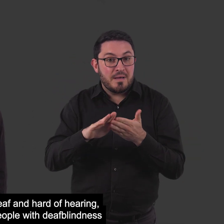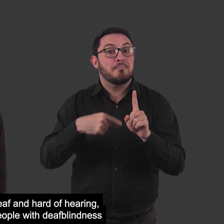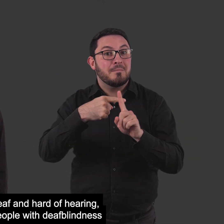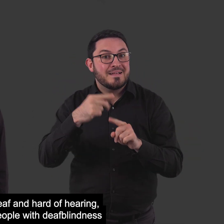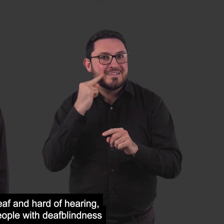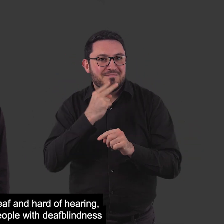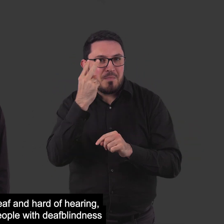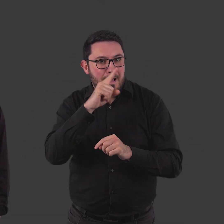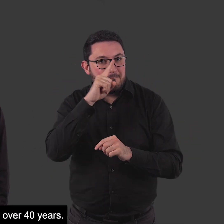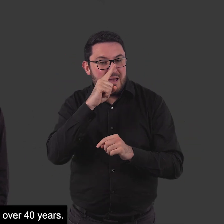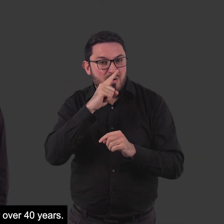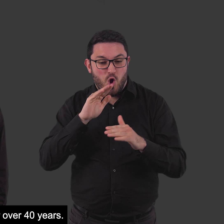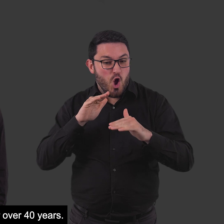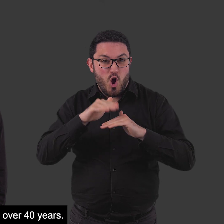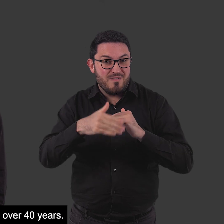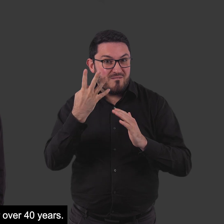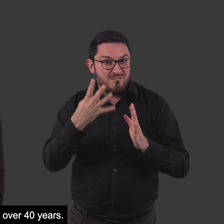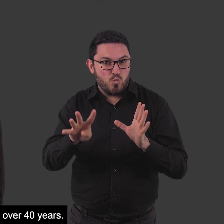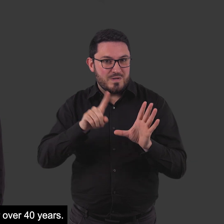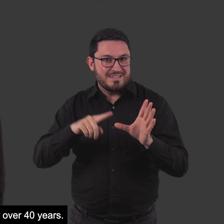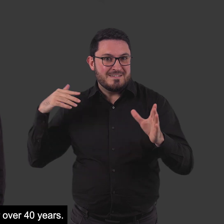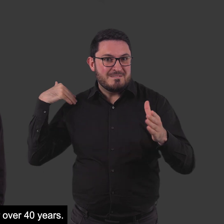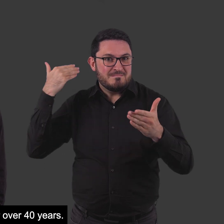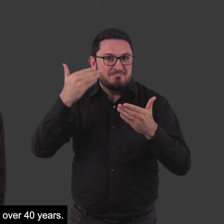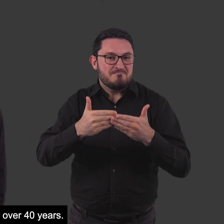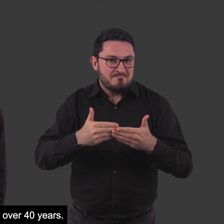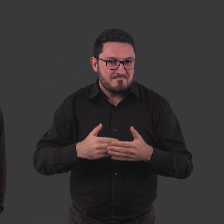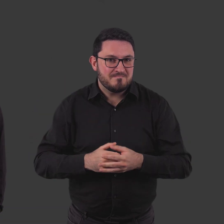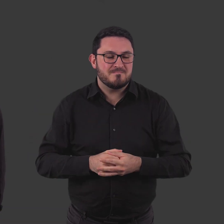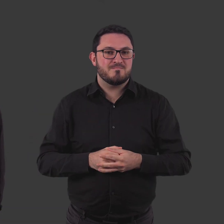people with deaf blindness, for over 40 years.